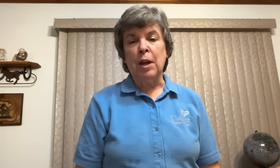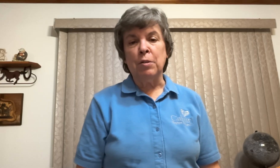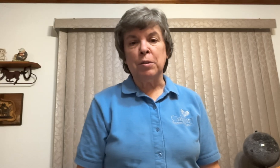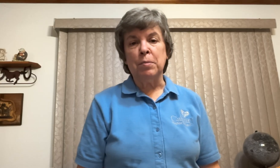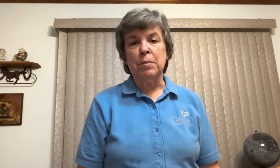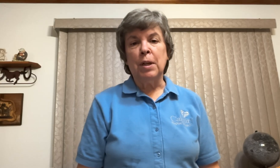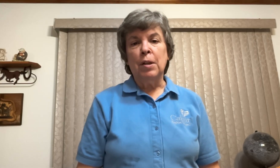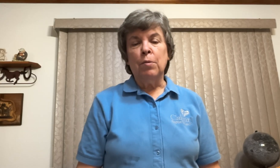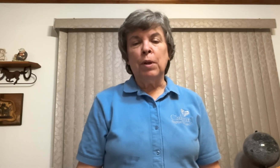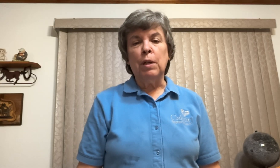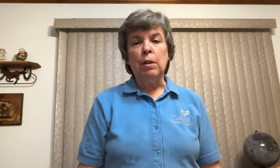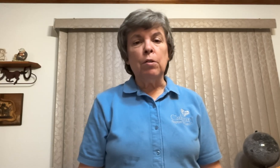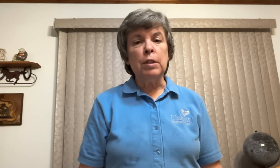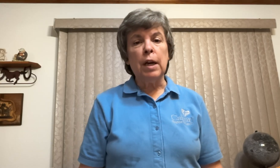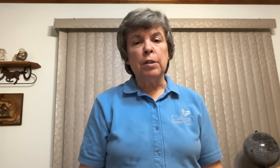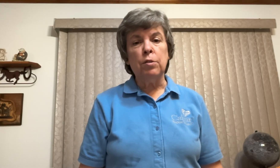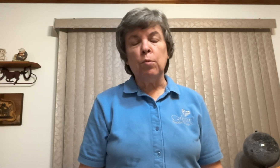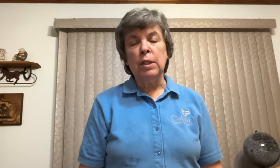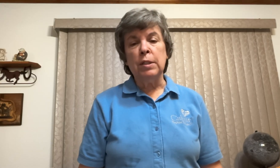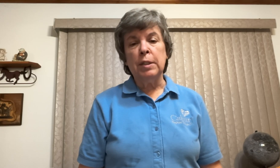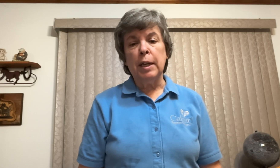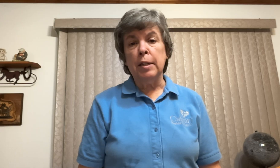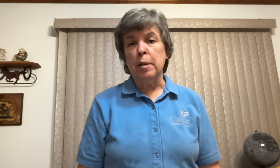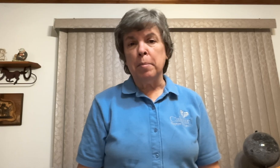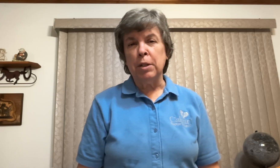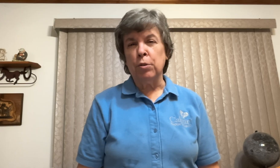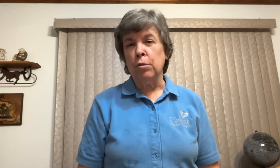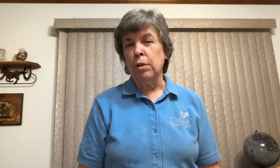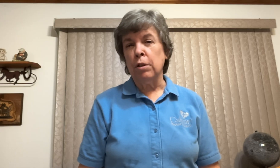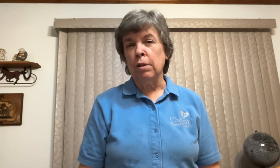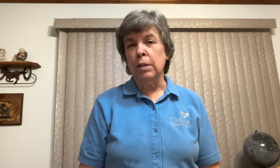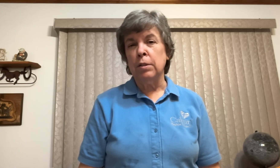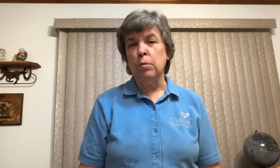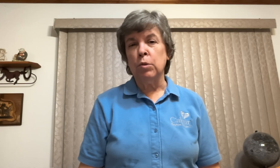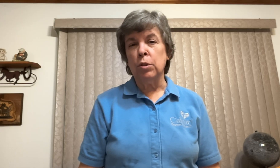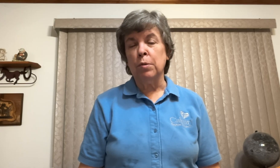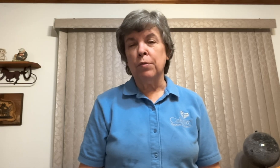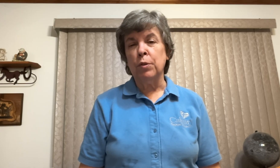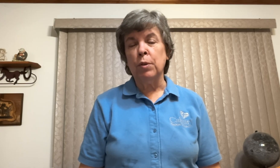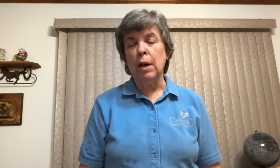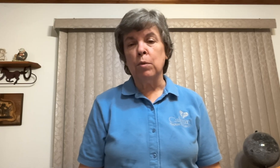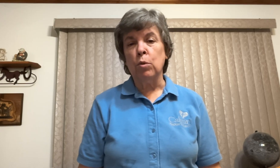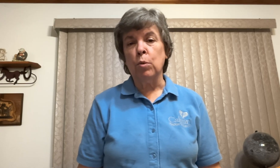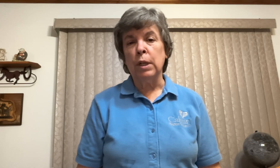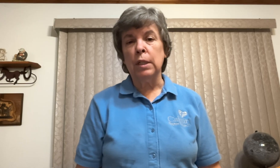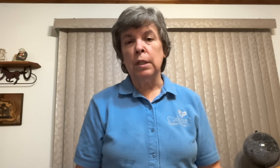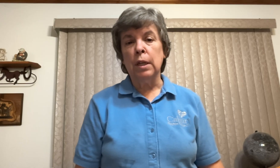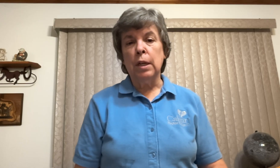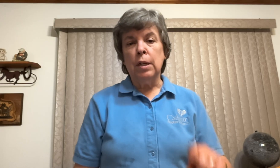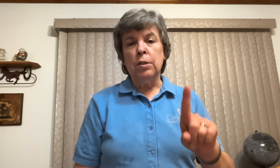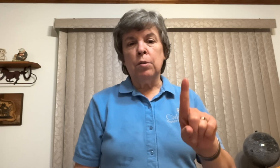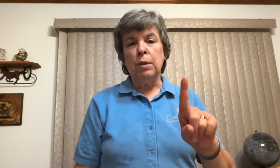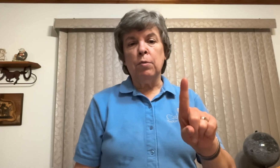10,000. We learned how to do 1 to 10 in a much earlier lesson. We'll just review that real quickly. So we have